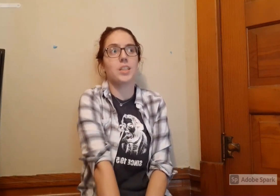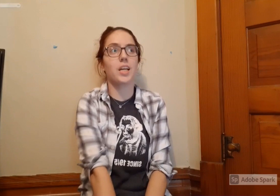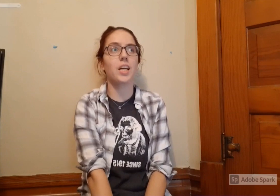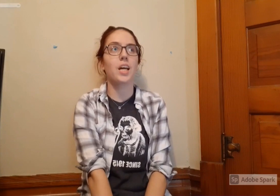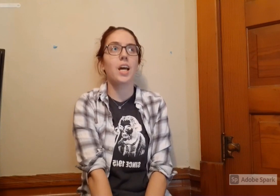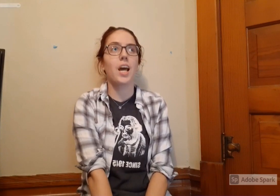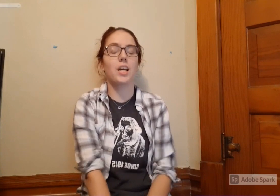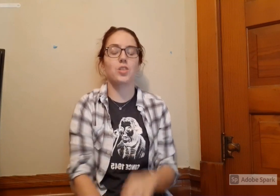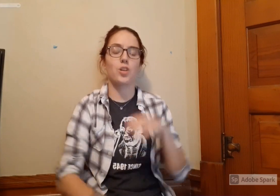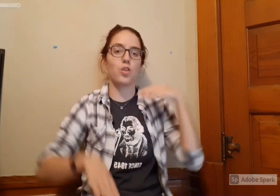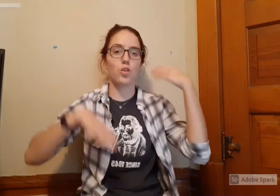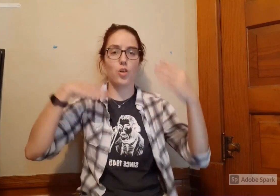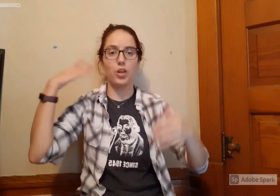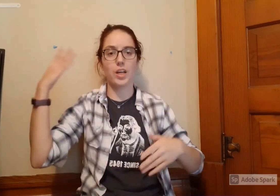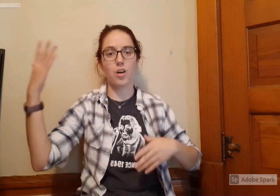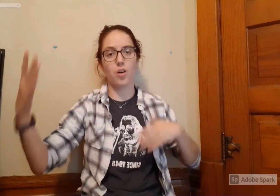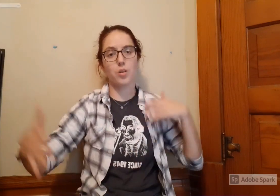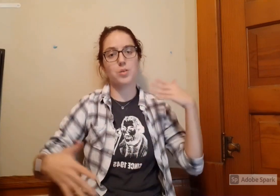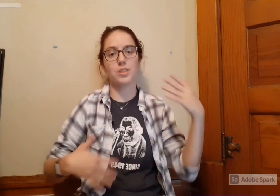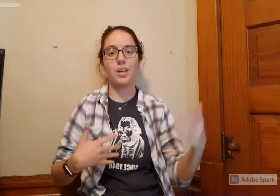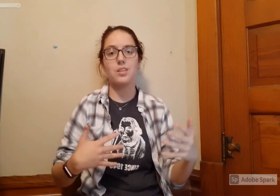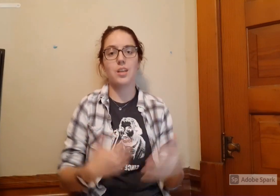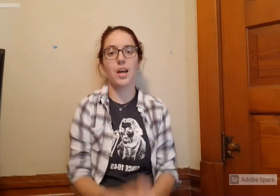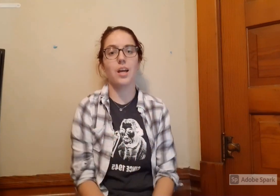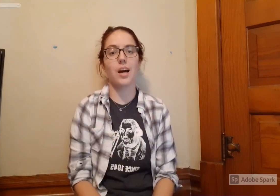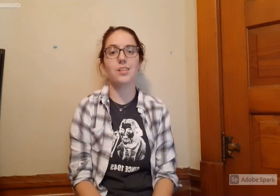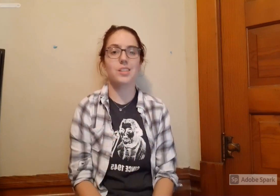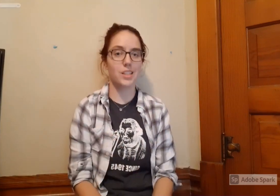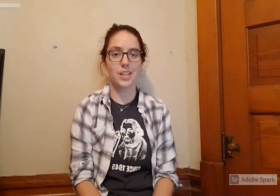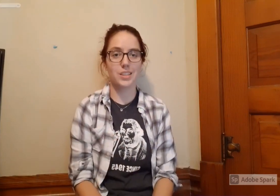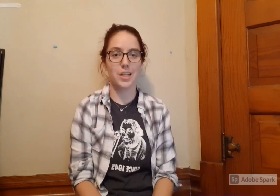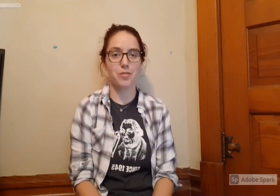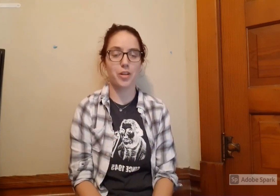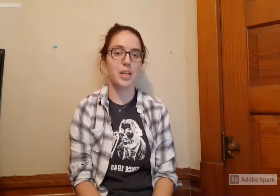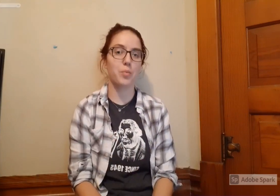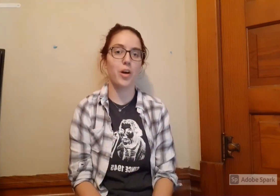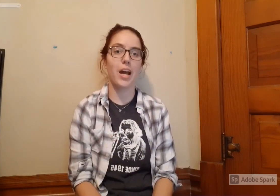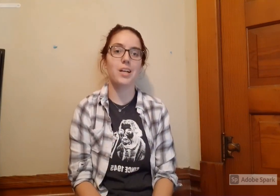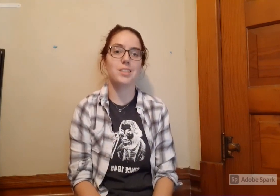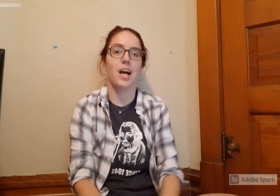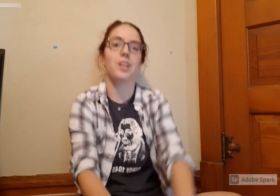practicing and start learning all those things, and I'll see you next time for any more ASL.